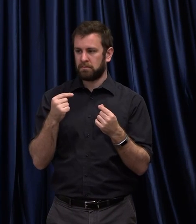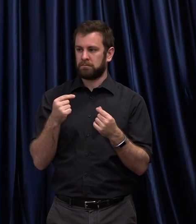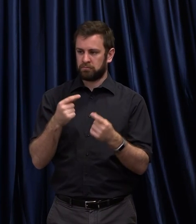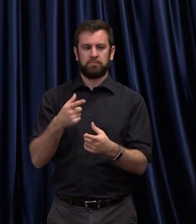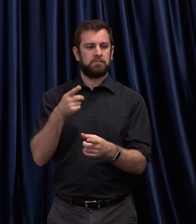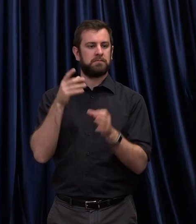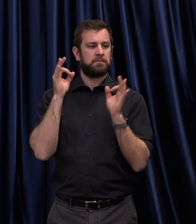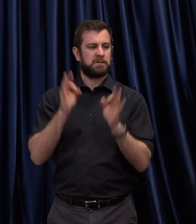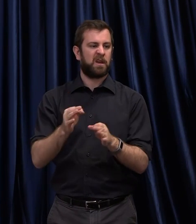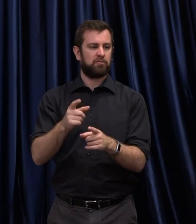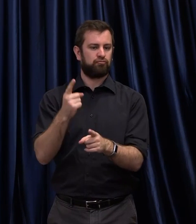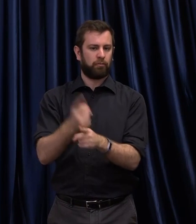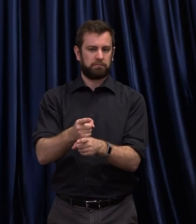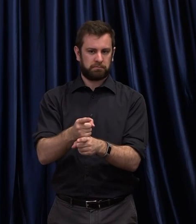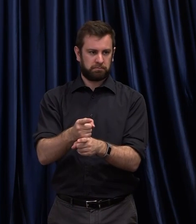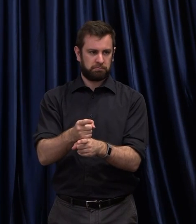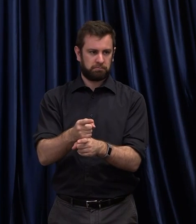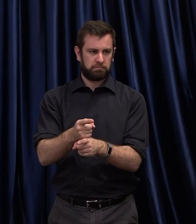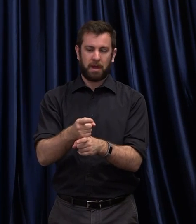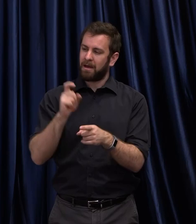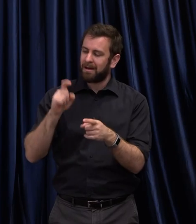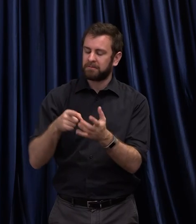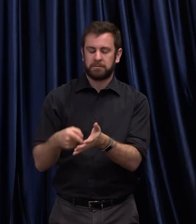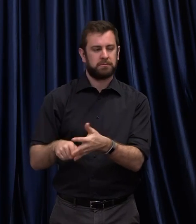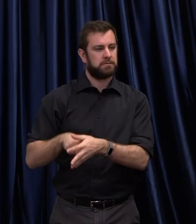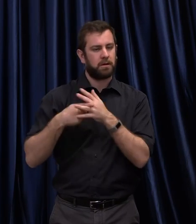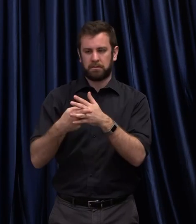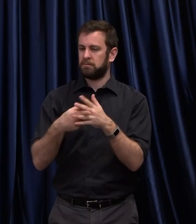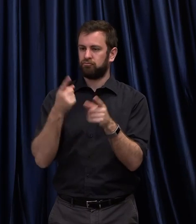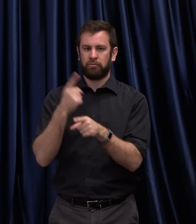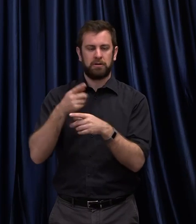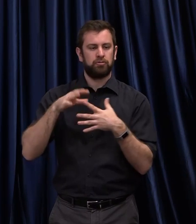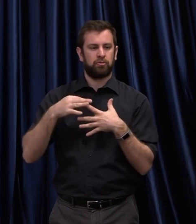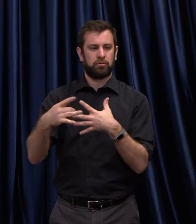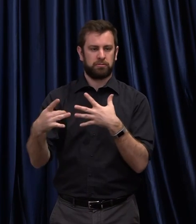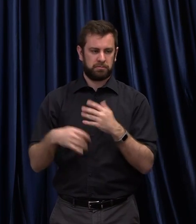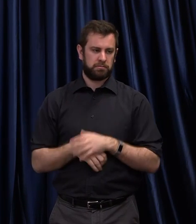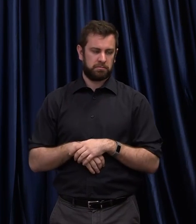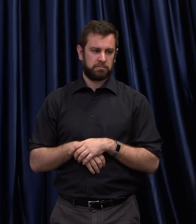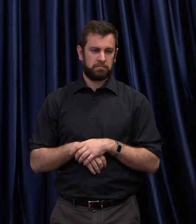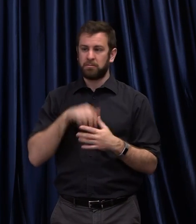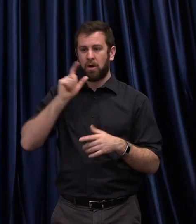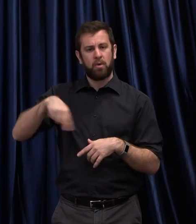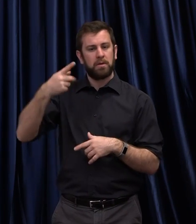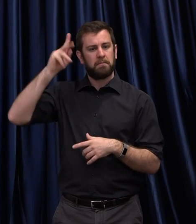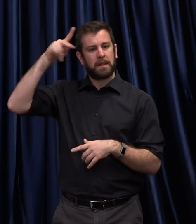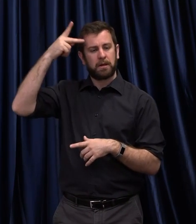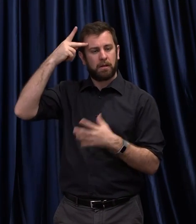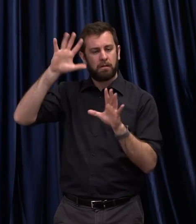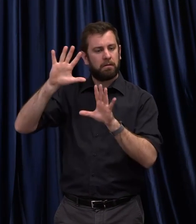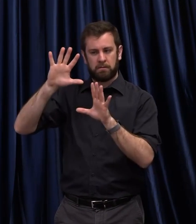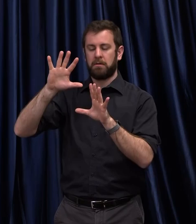have to begin to make the right choices. And that is not just in a political sense, even in